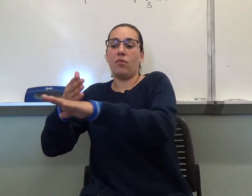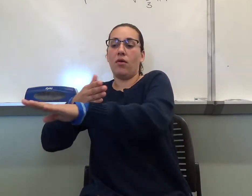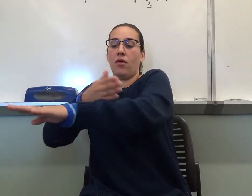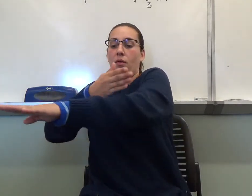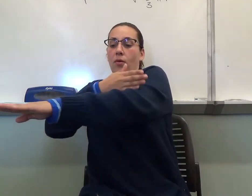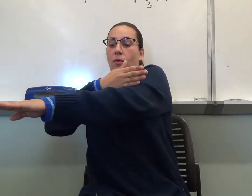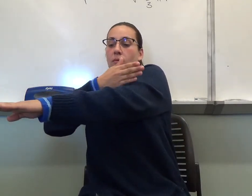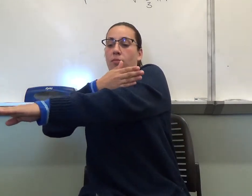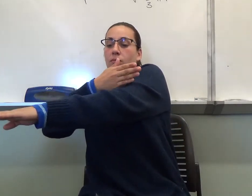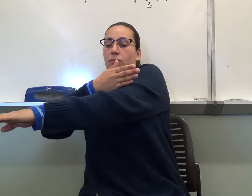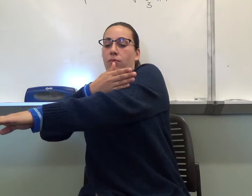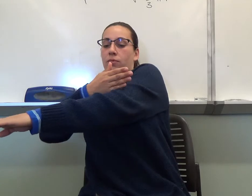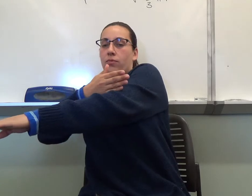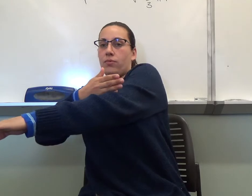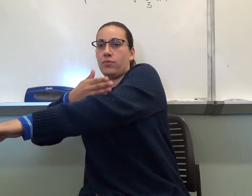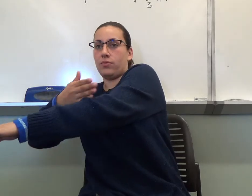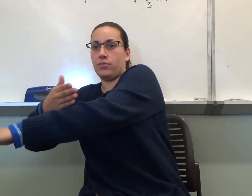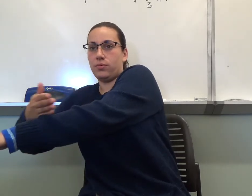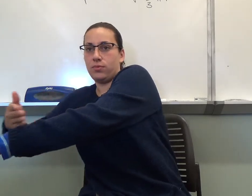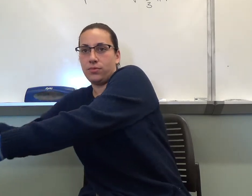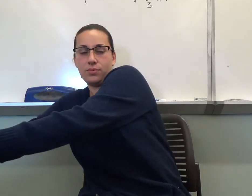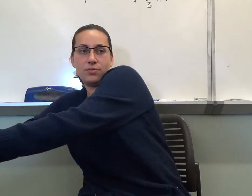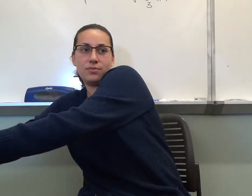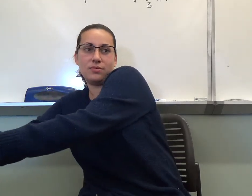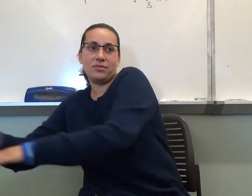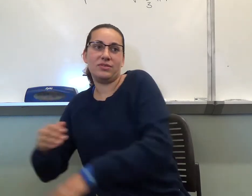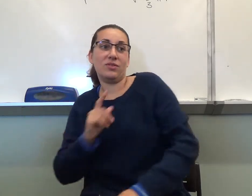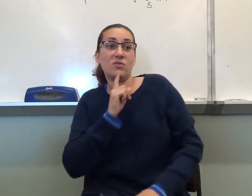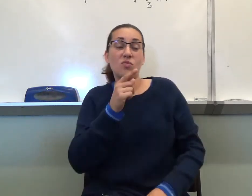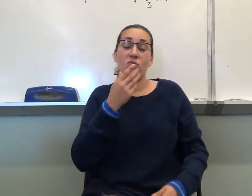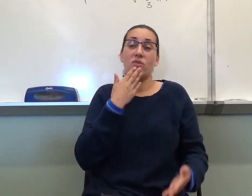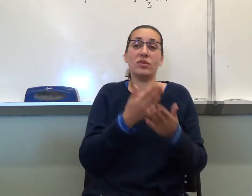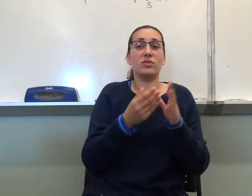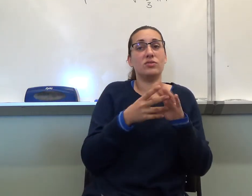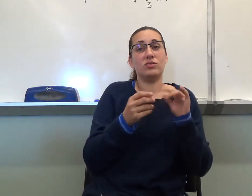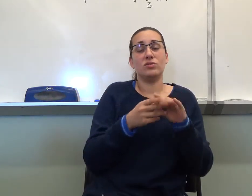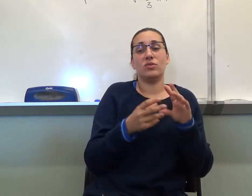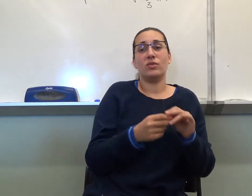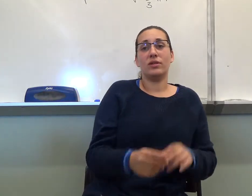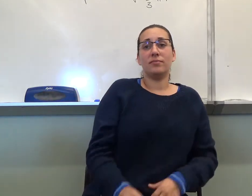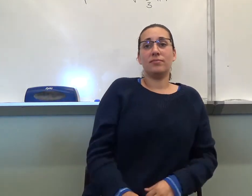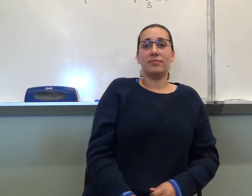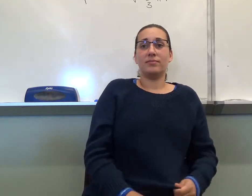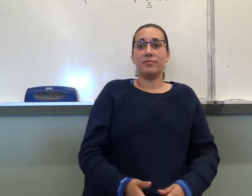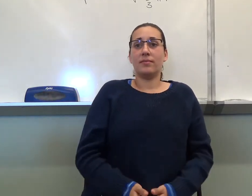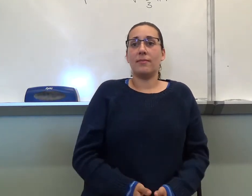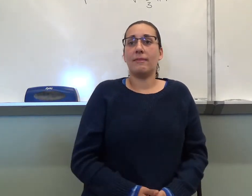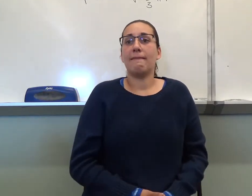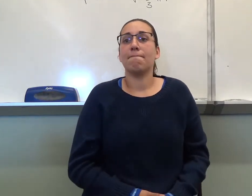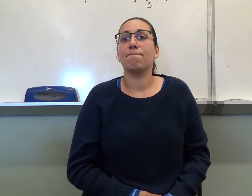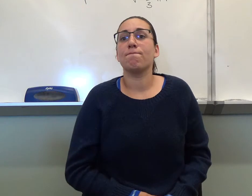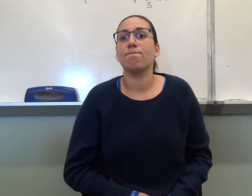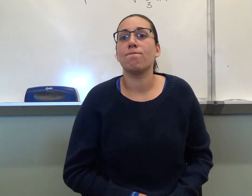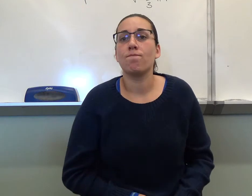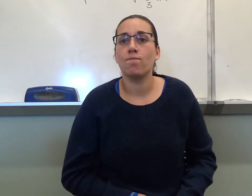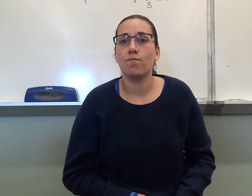bar graphs, and they love all sorts of charts and stuff like that. Every single page has it, right? And they do them terribly.